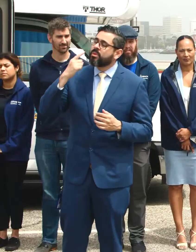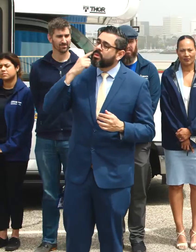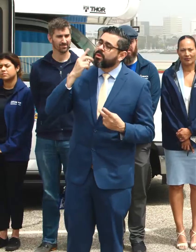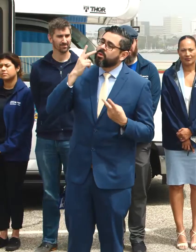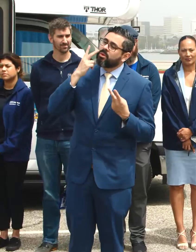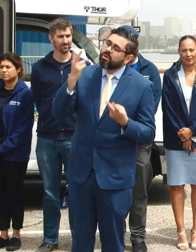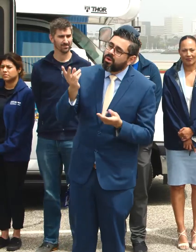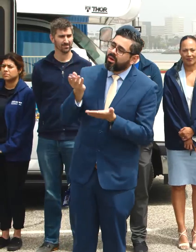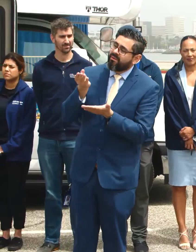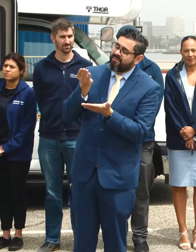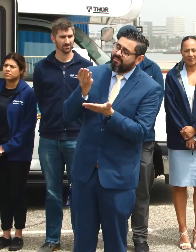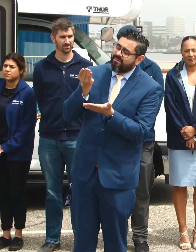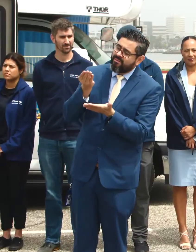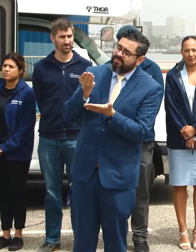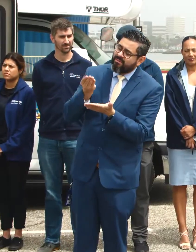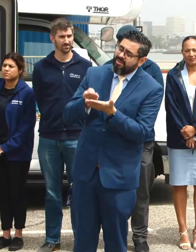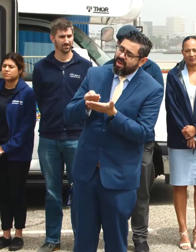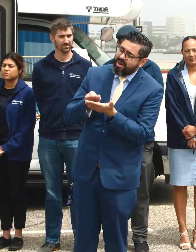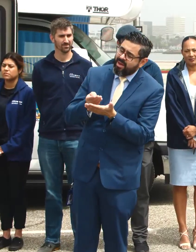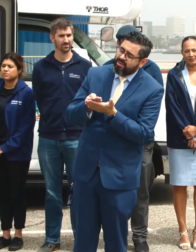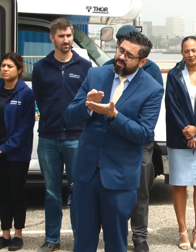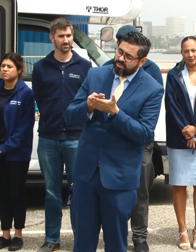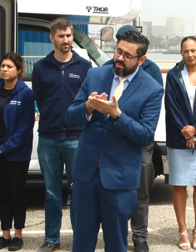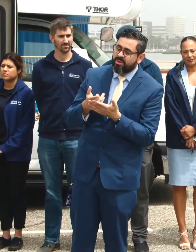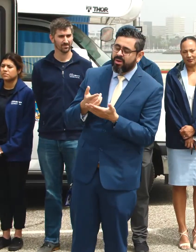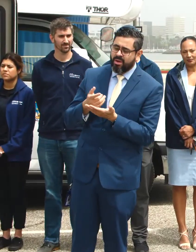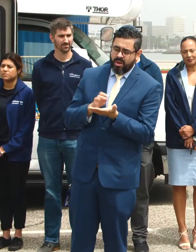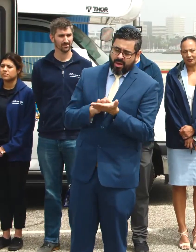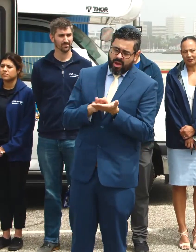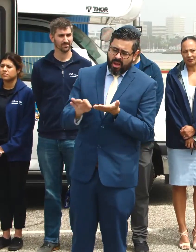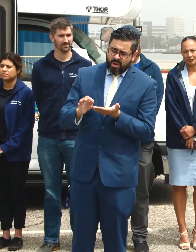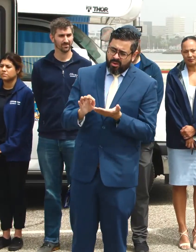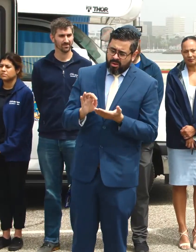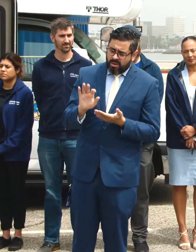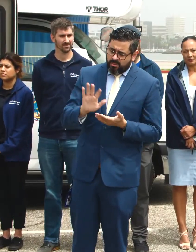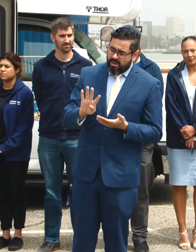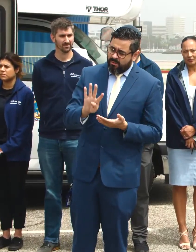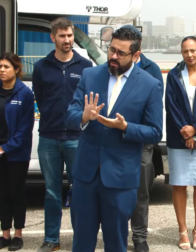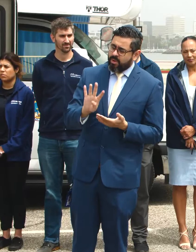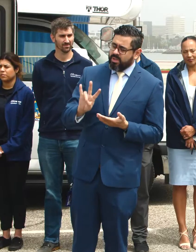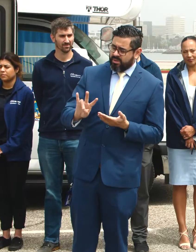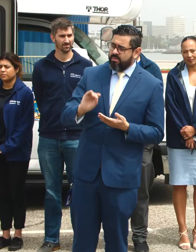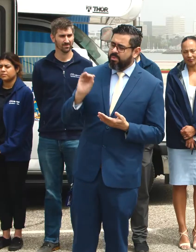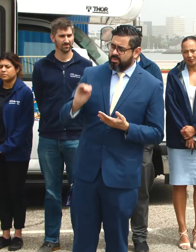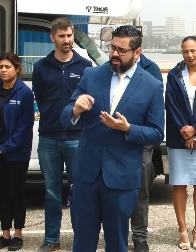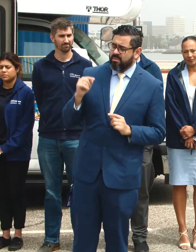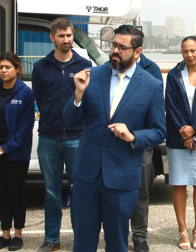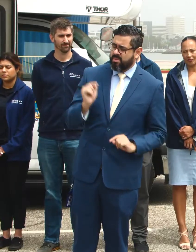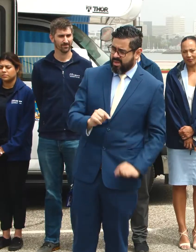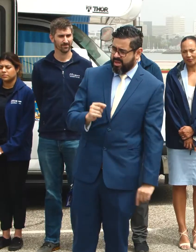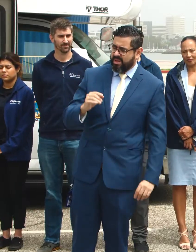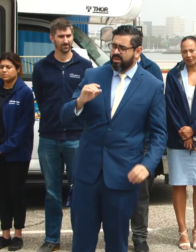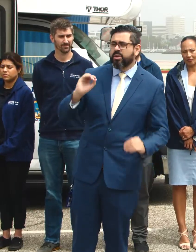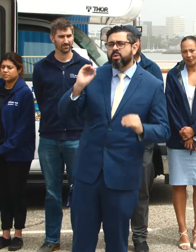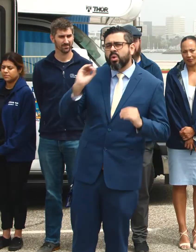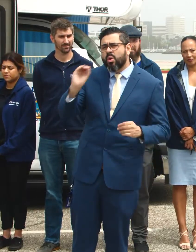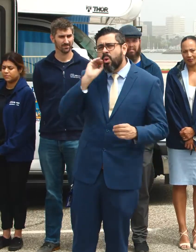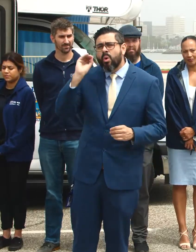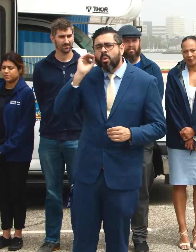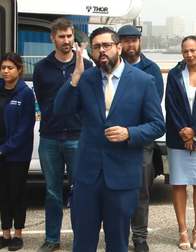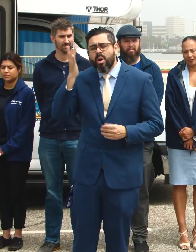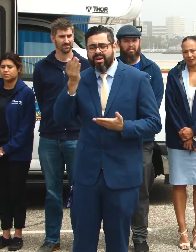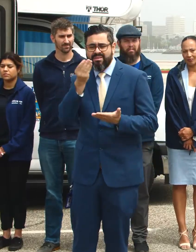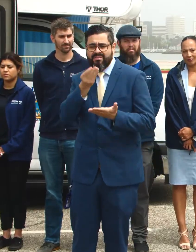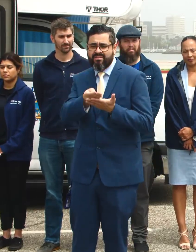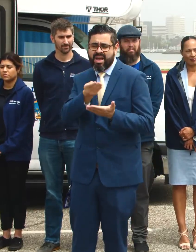financial pieces, right? So in the count of last year, I believe 47% of folks said that they fell into homelessness due to